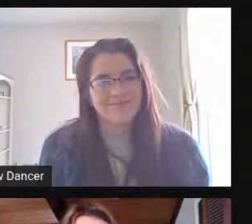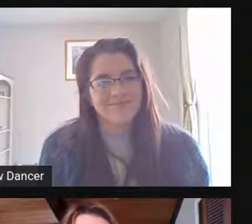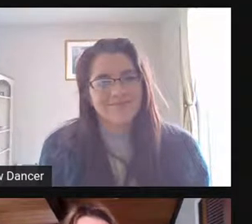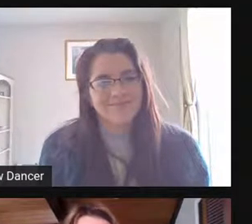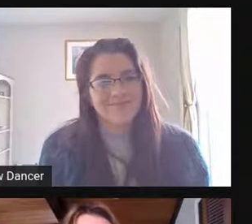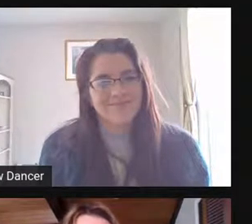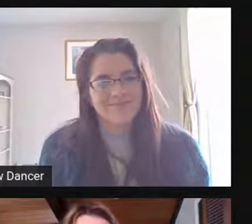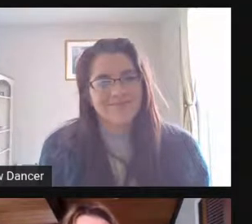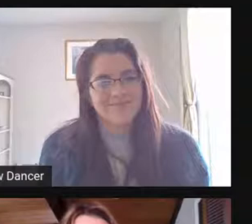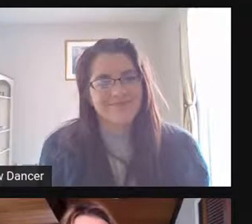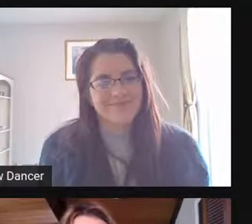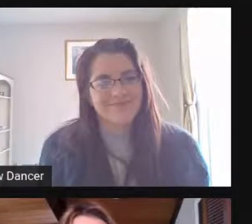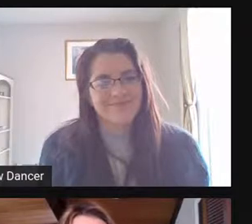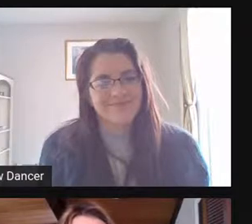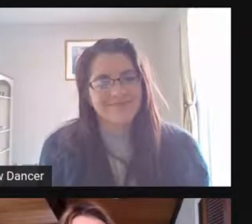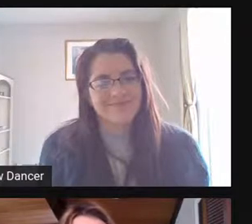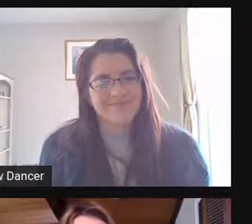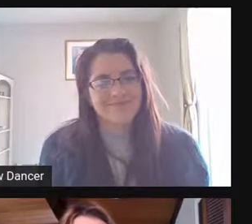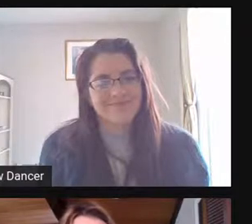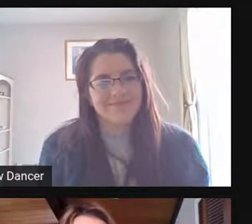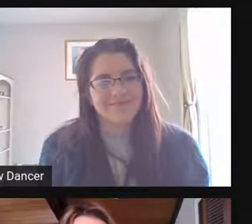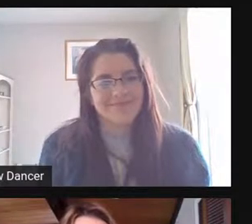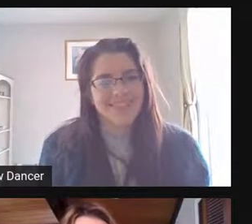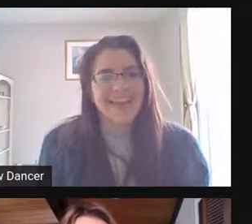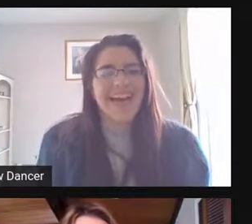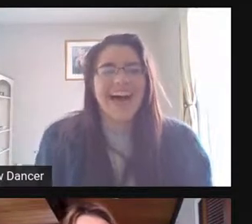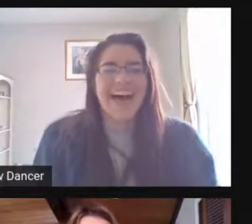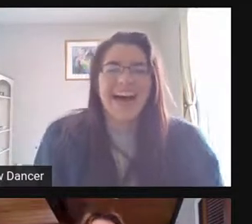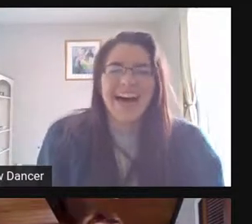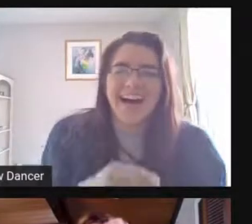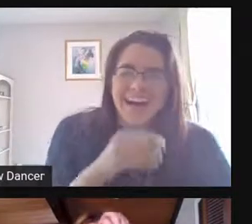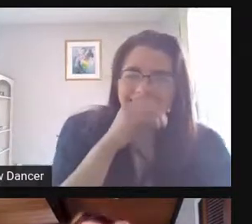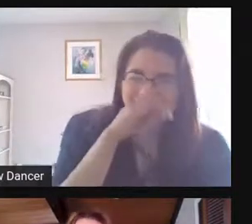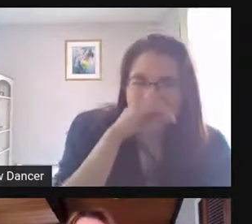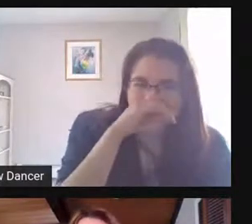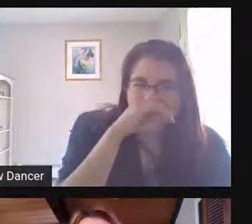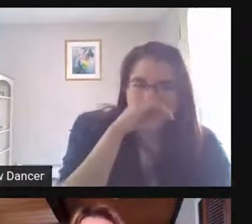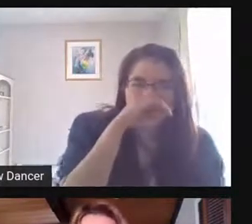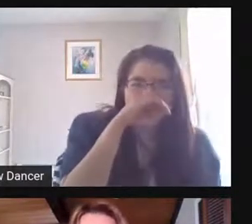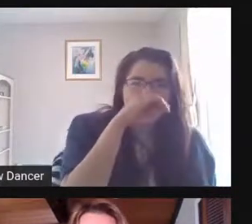like, gosh, I was about to start cussing again. But heck yeah. You